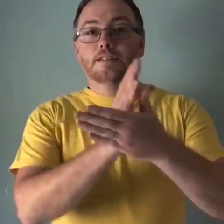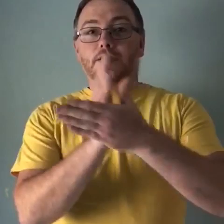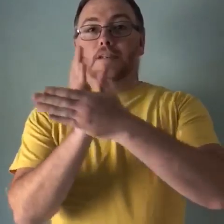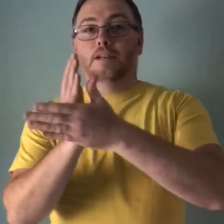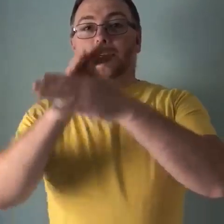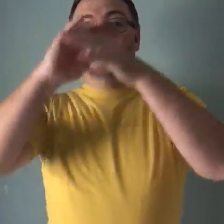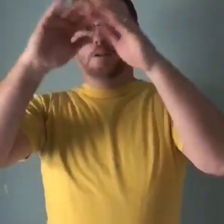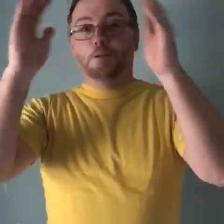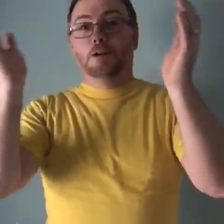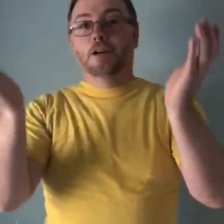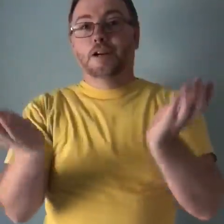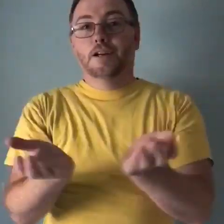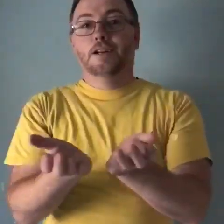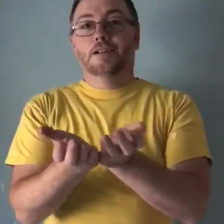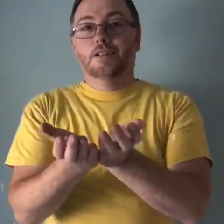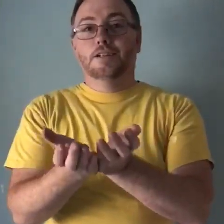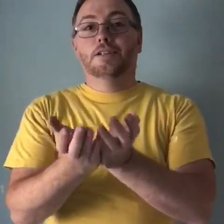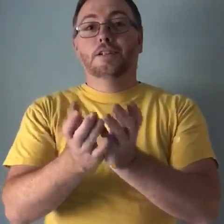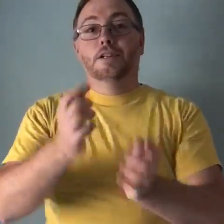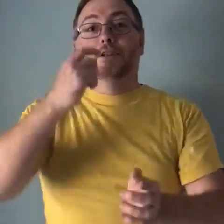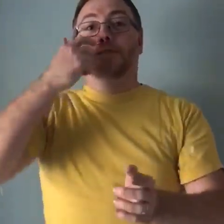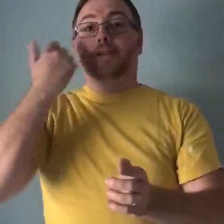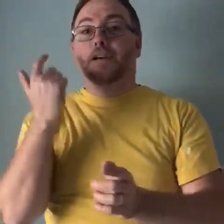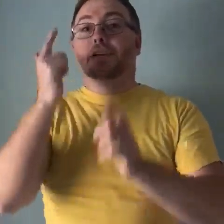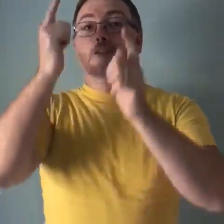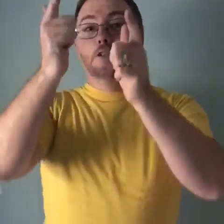I'll sail the world to find you.